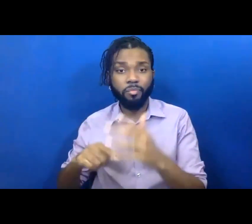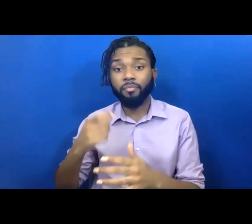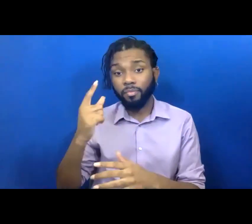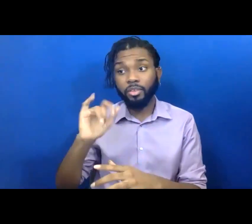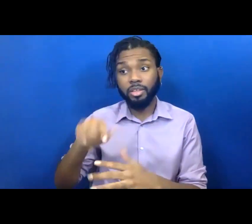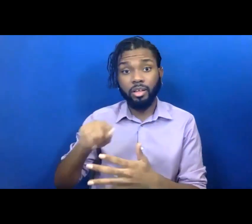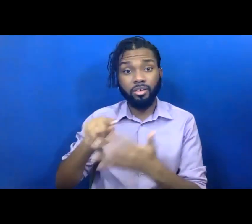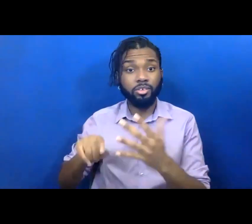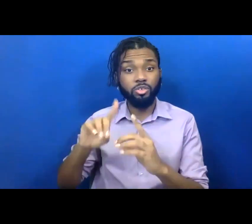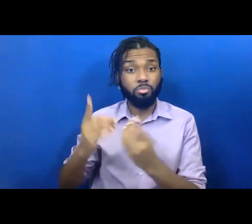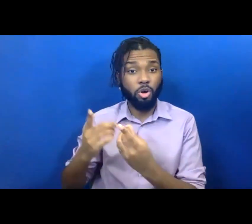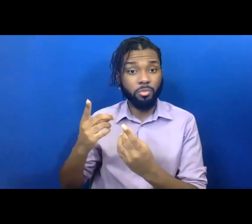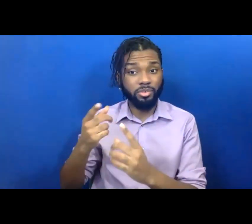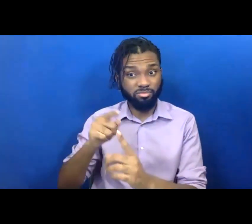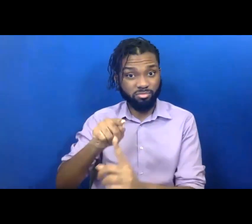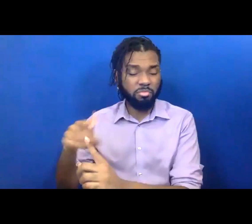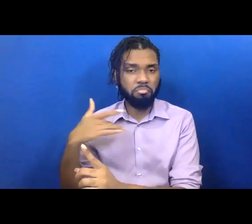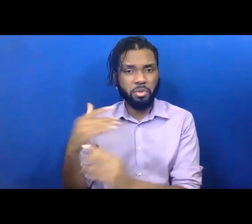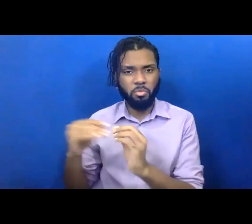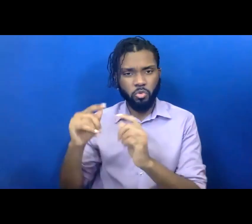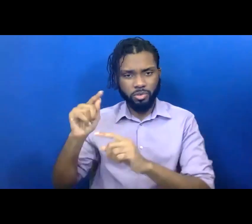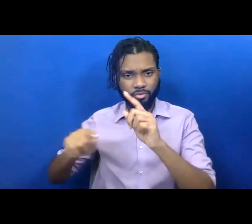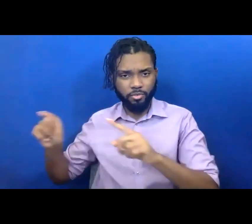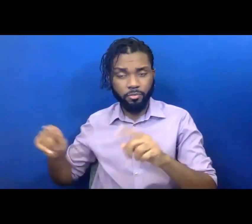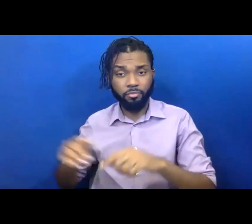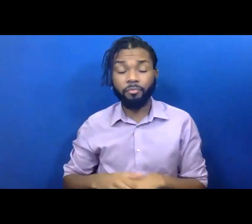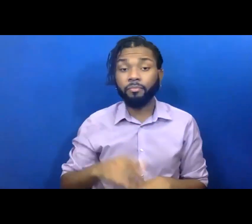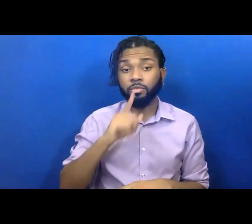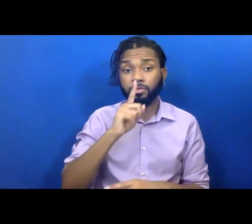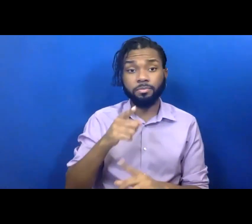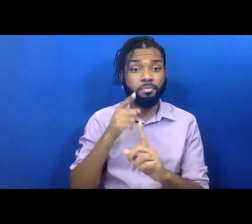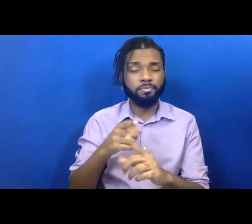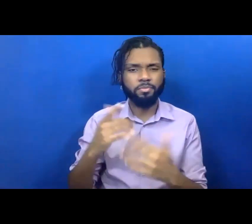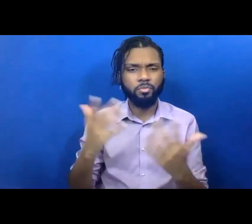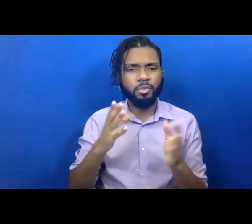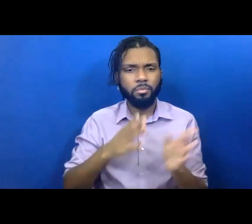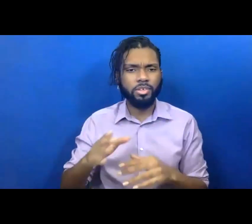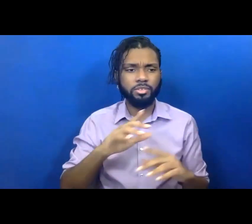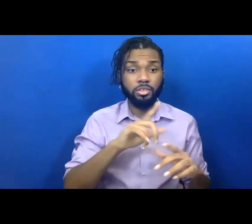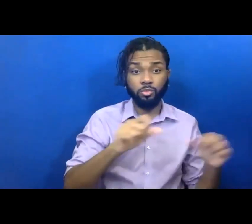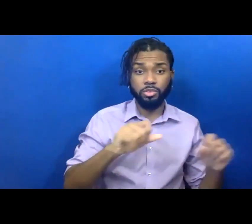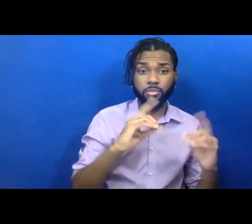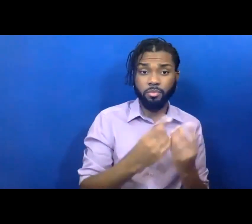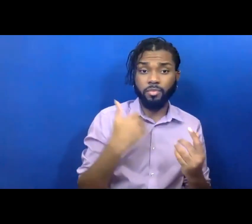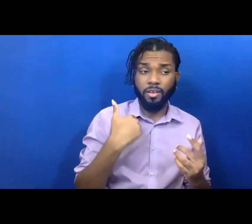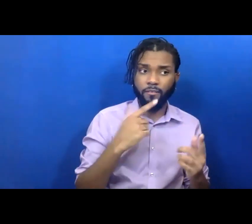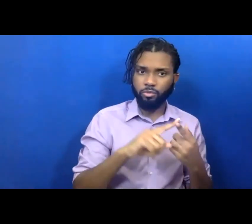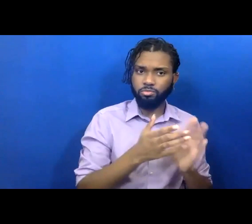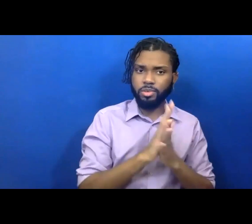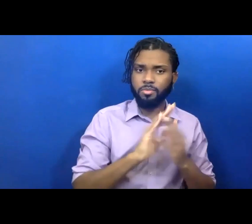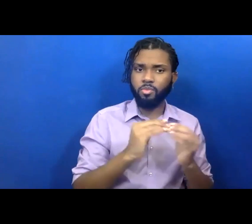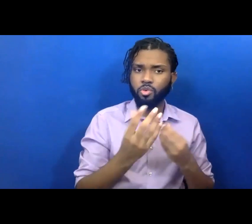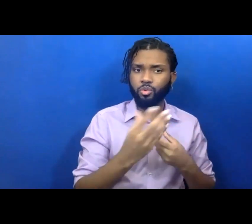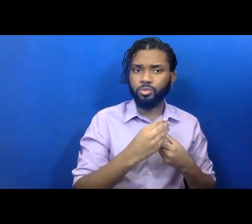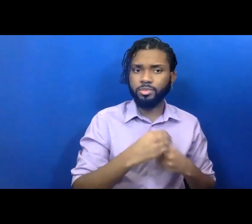be more diverse. So the idea is, what plans do linguistic departments have to be more inclusive? So